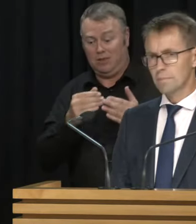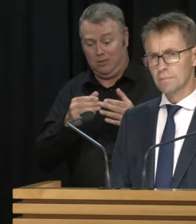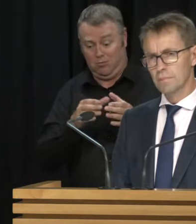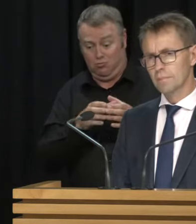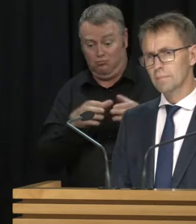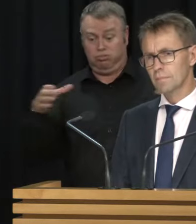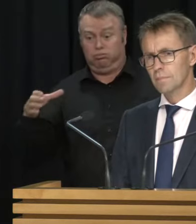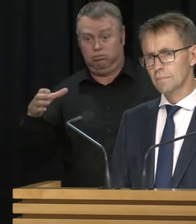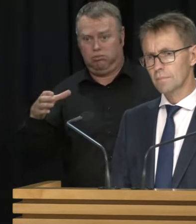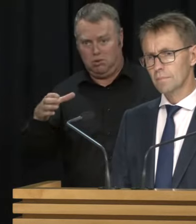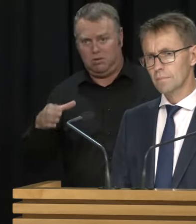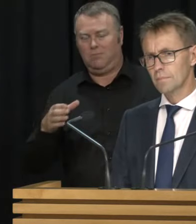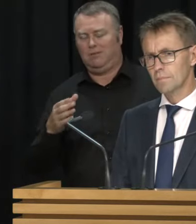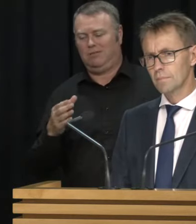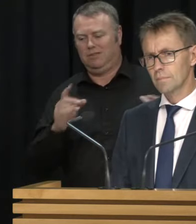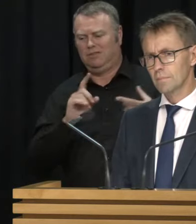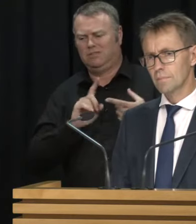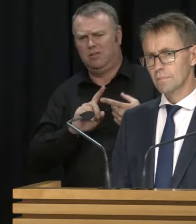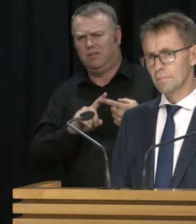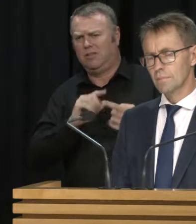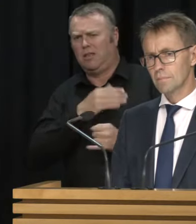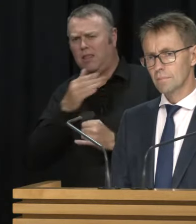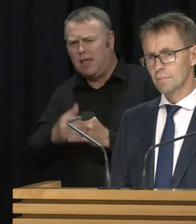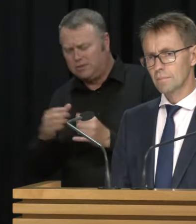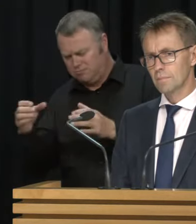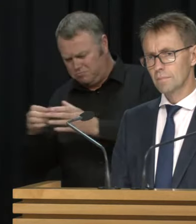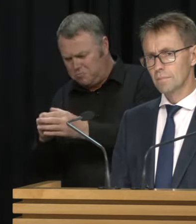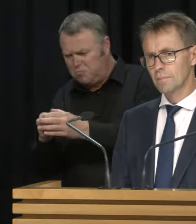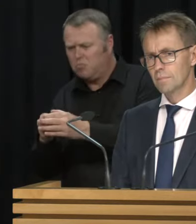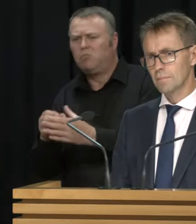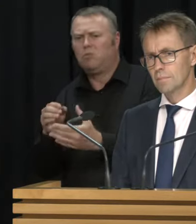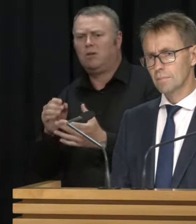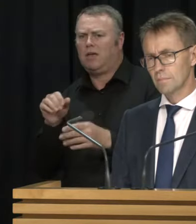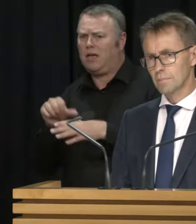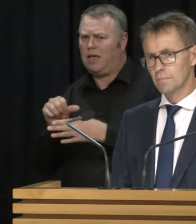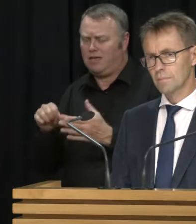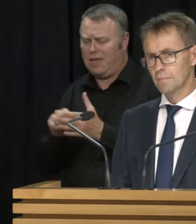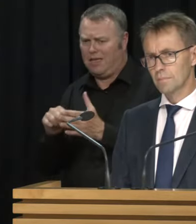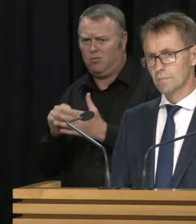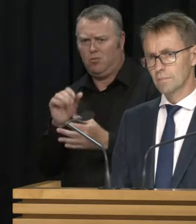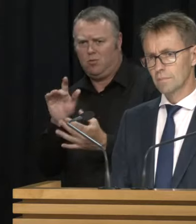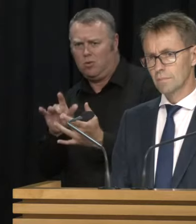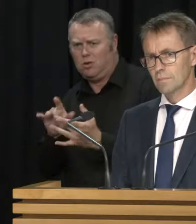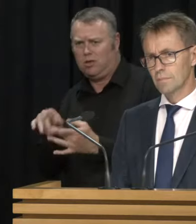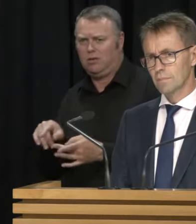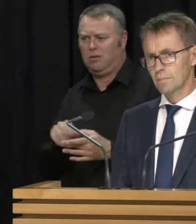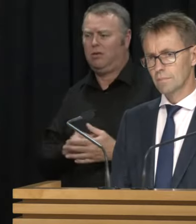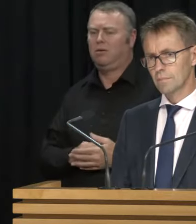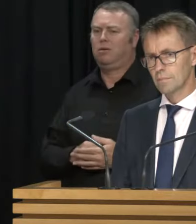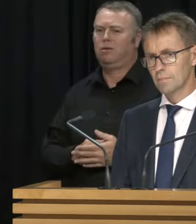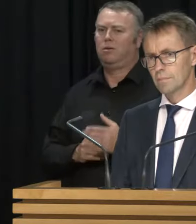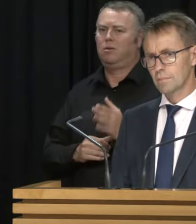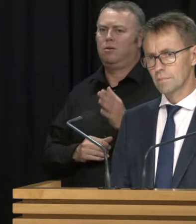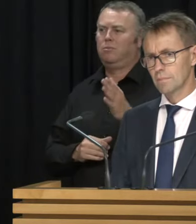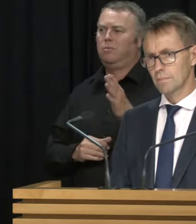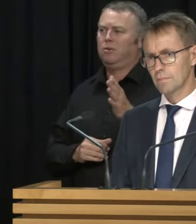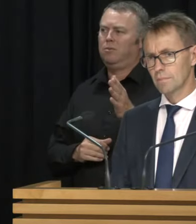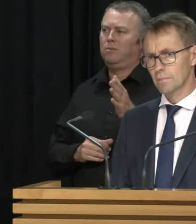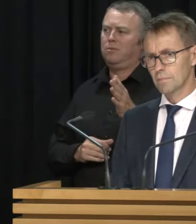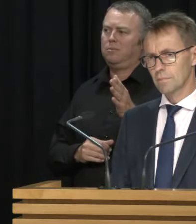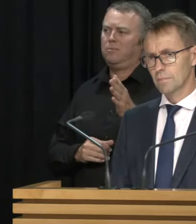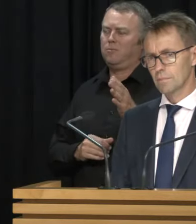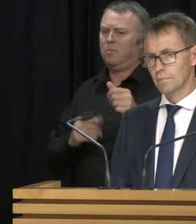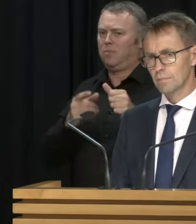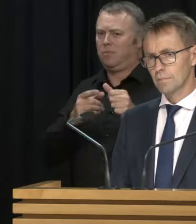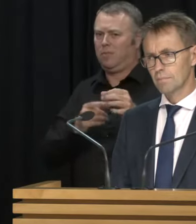take the longest. Live at Papatoetoe High School, right, and they're supposed to be at home self-isolating, so just rocking around to their place would